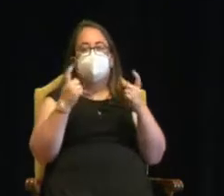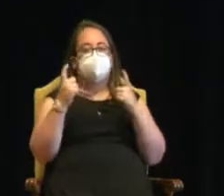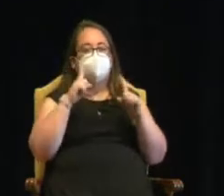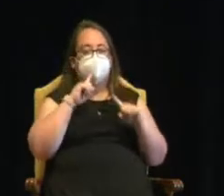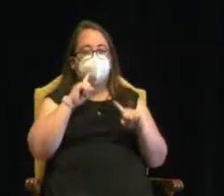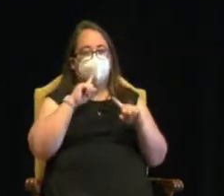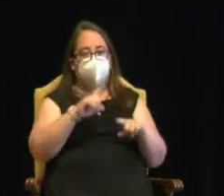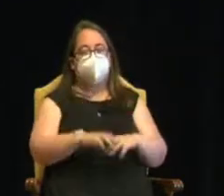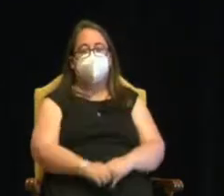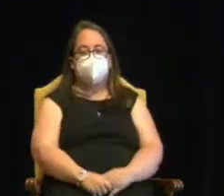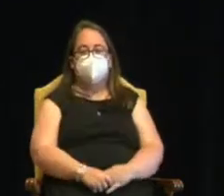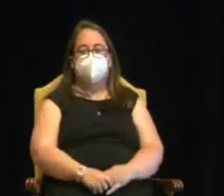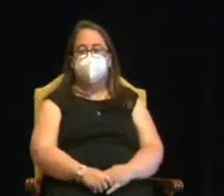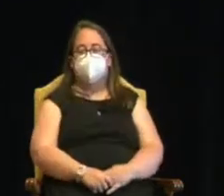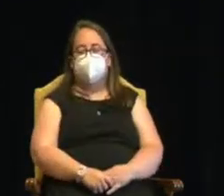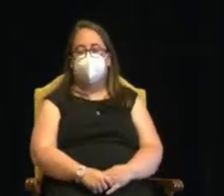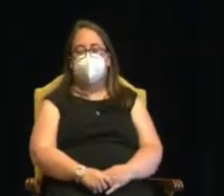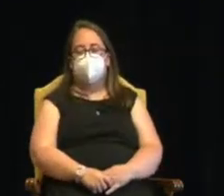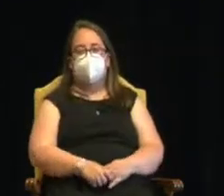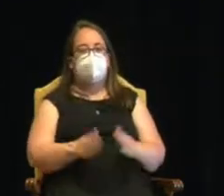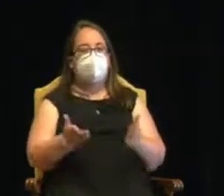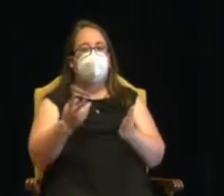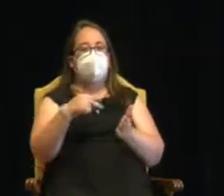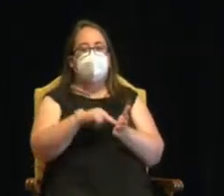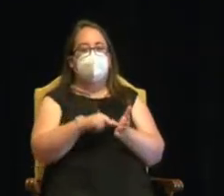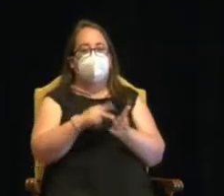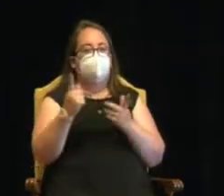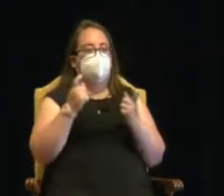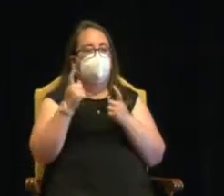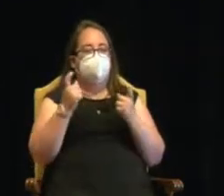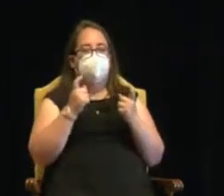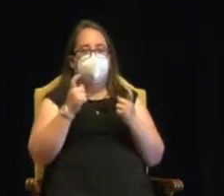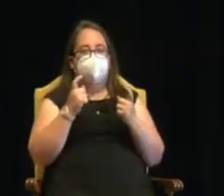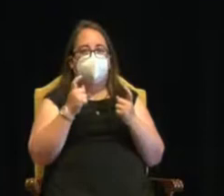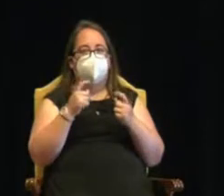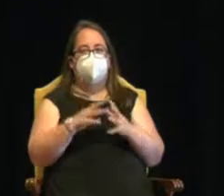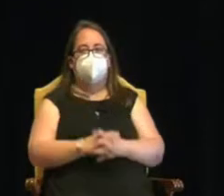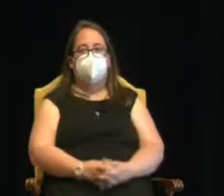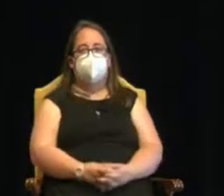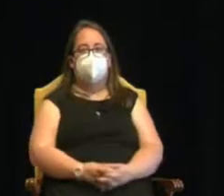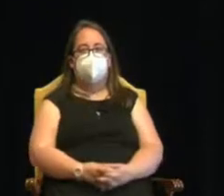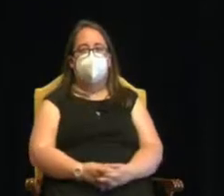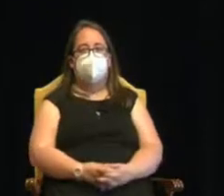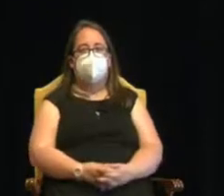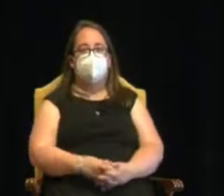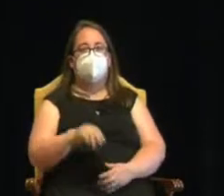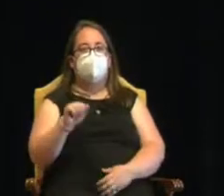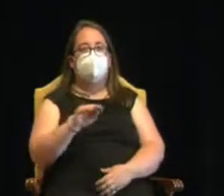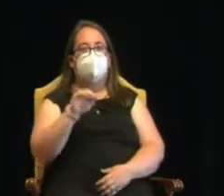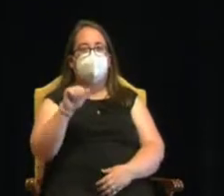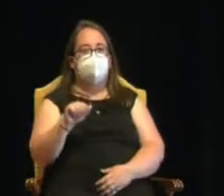questions. So stand up, ask AMA, ask me anything.